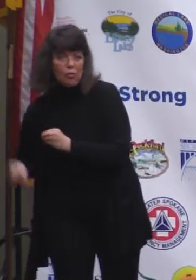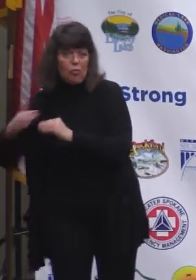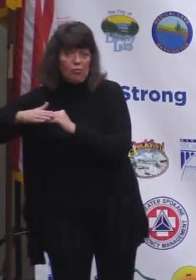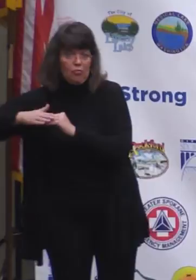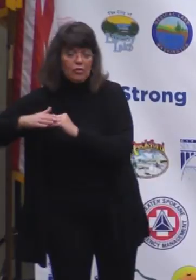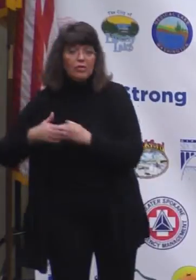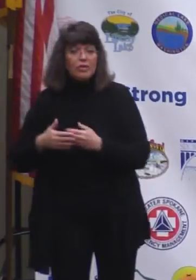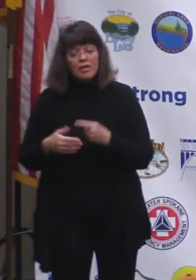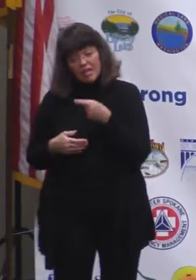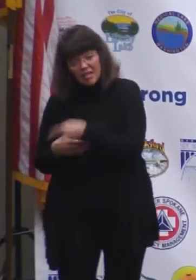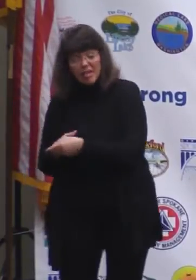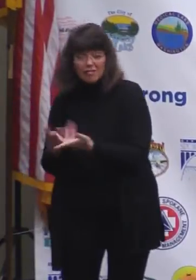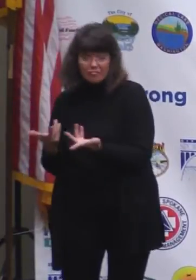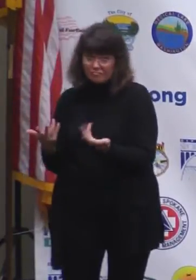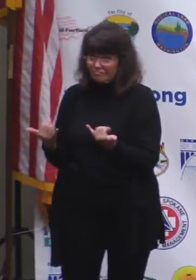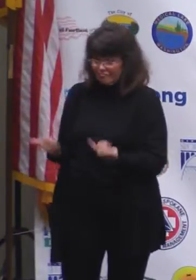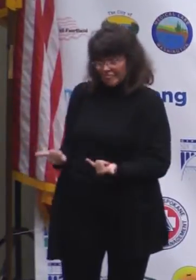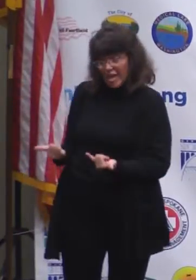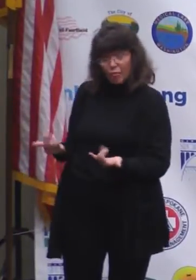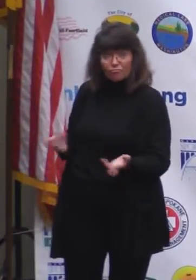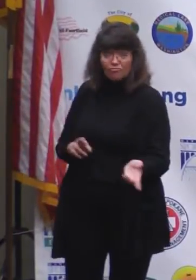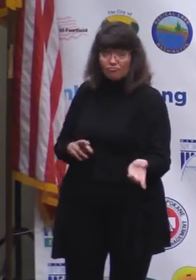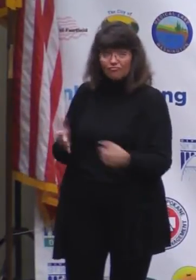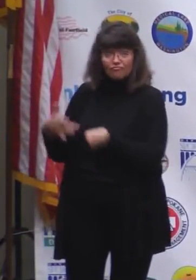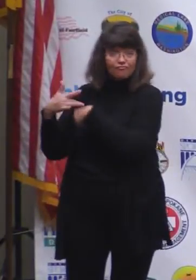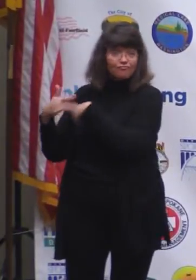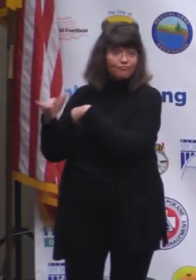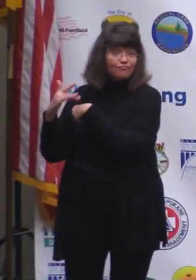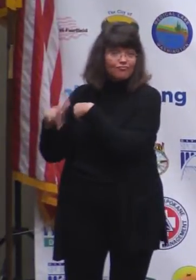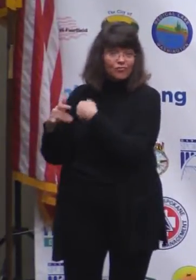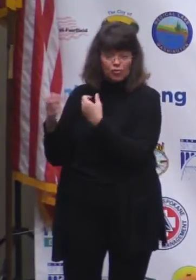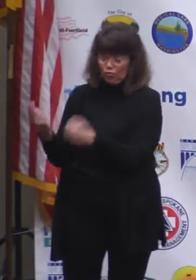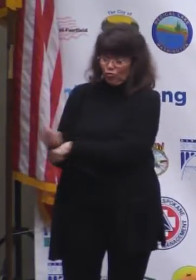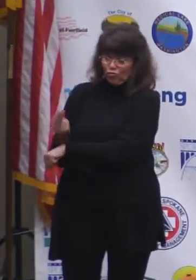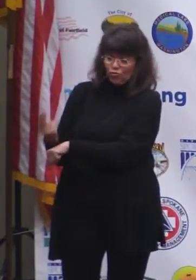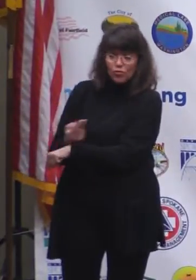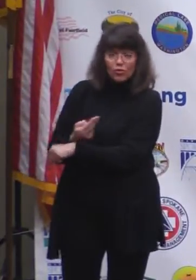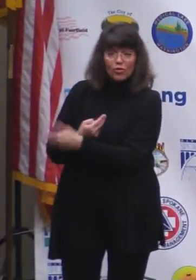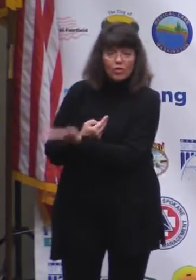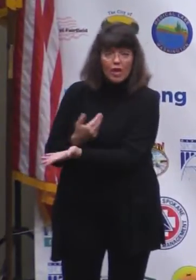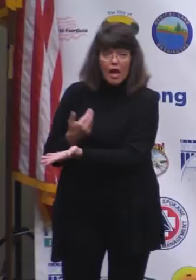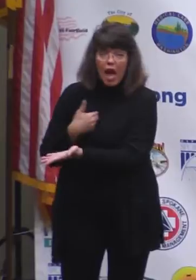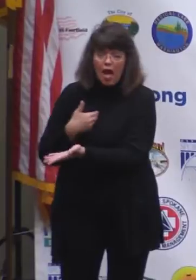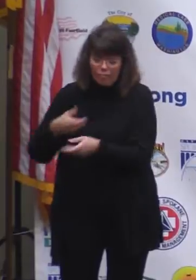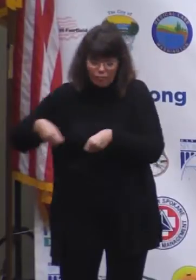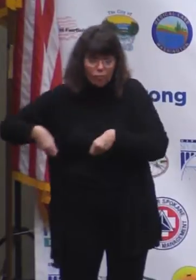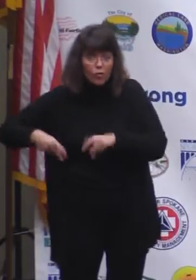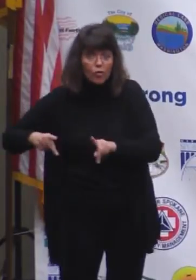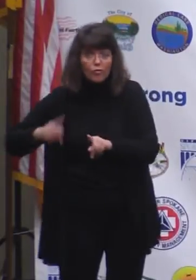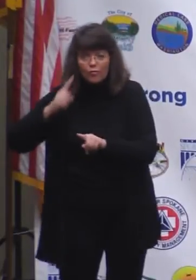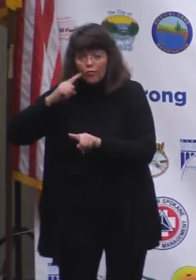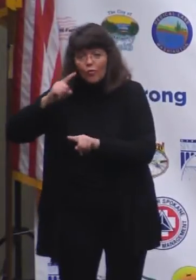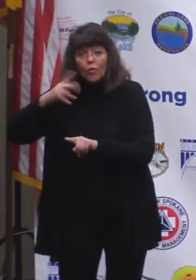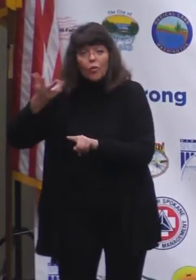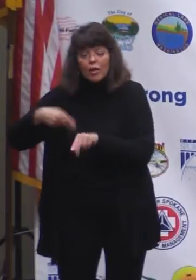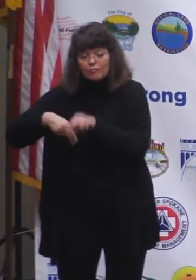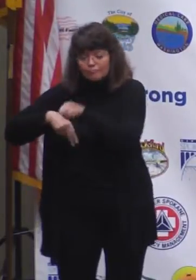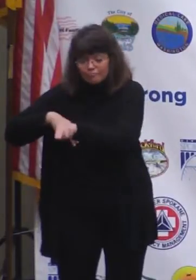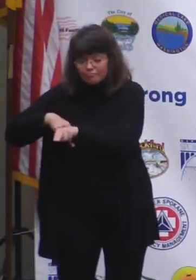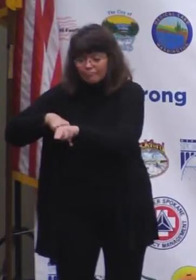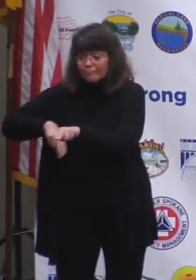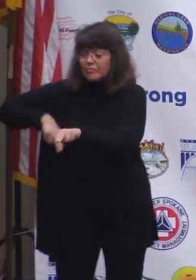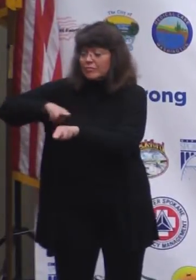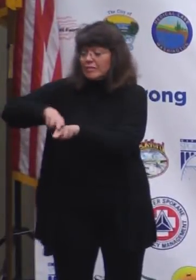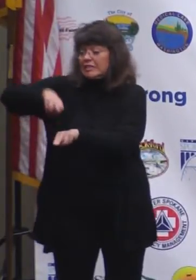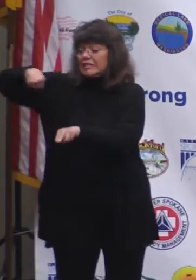because it is available for us right now, has really great opportunities for different spacing and to be able to meet those public health